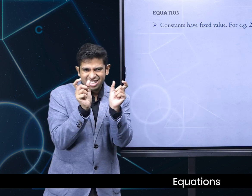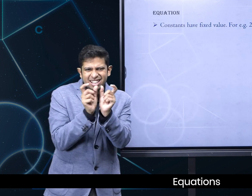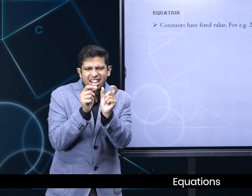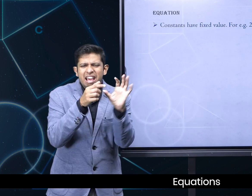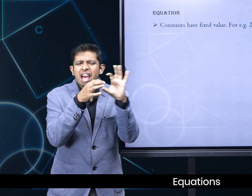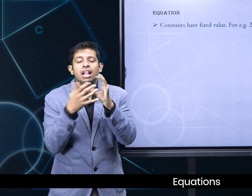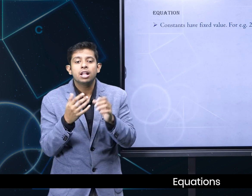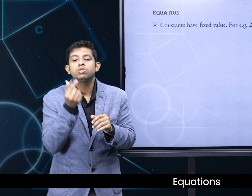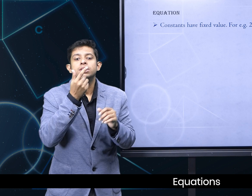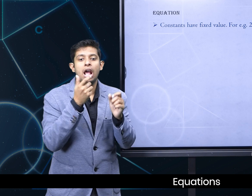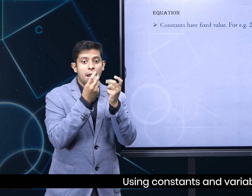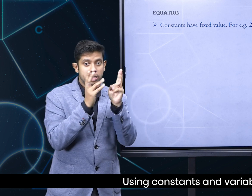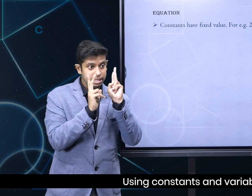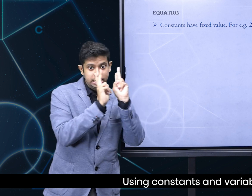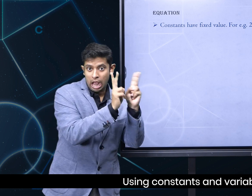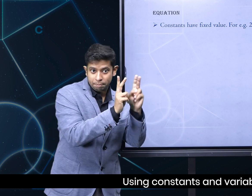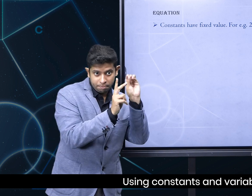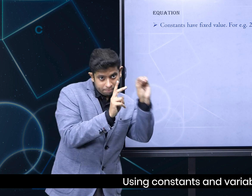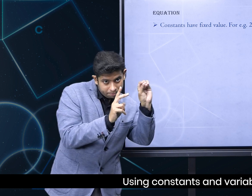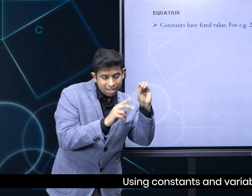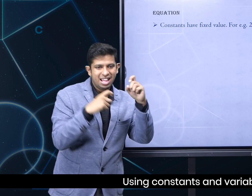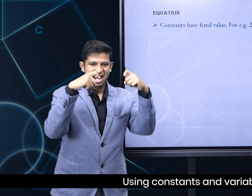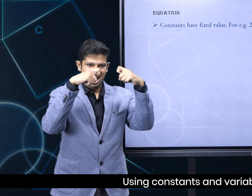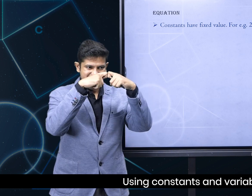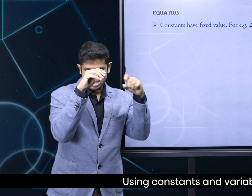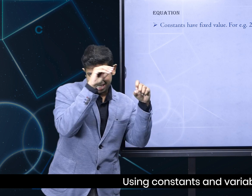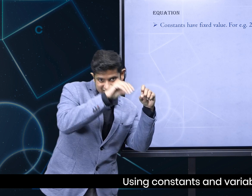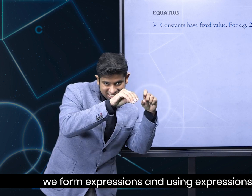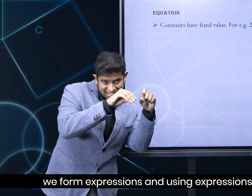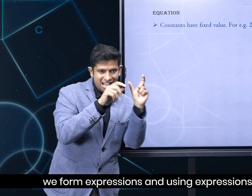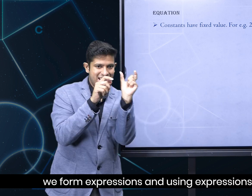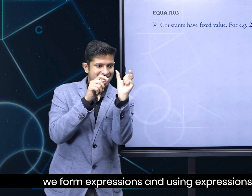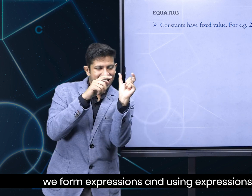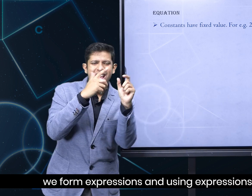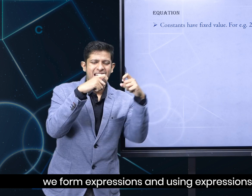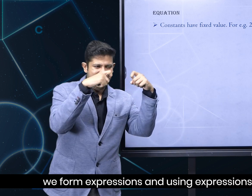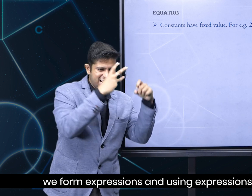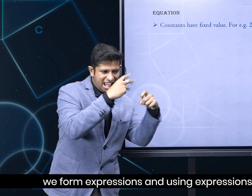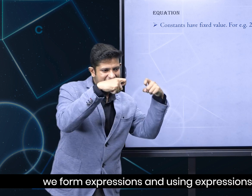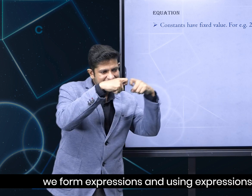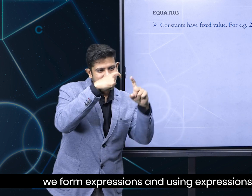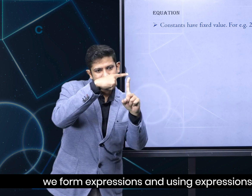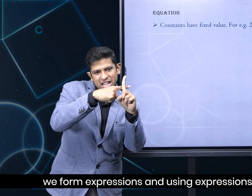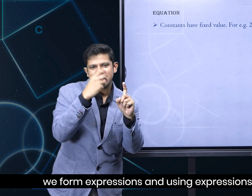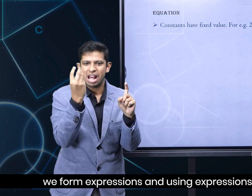Equations. Using constants and variables, we form expressions, and using expressions, we get an